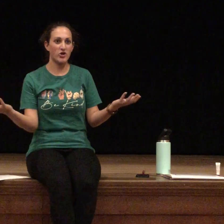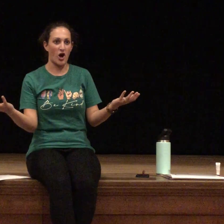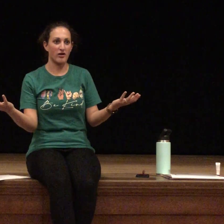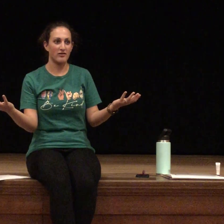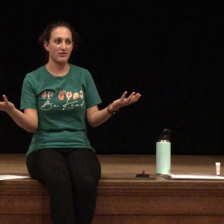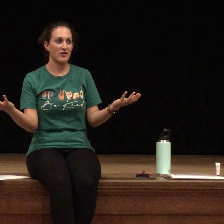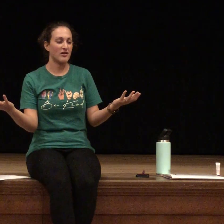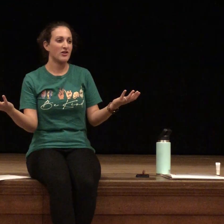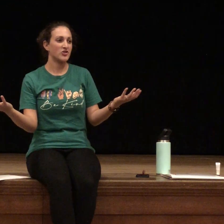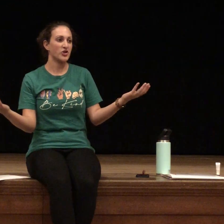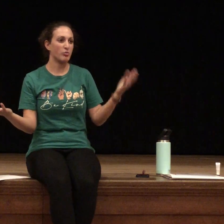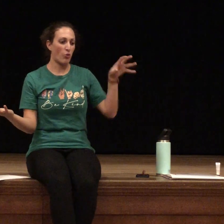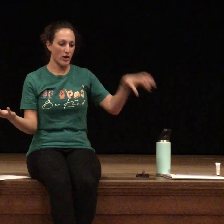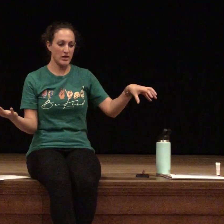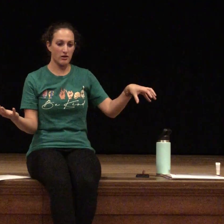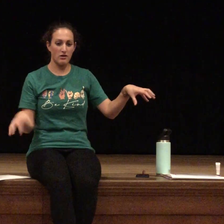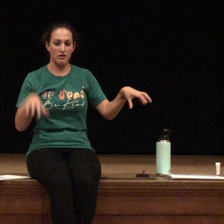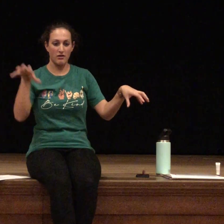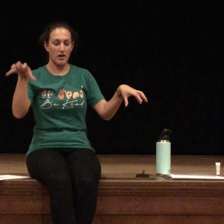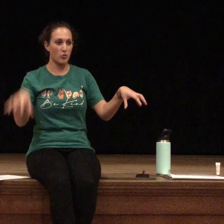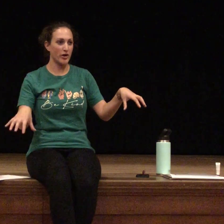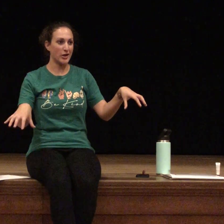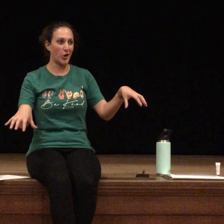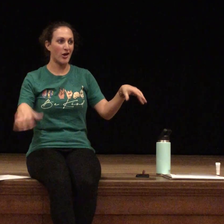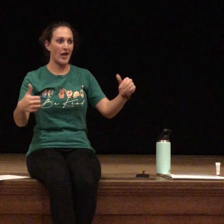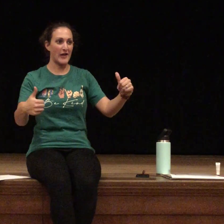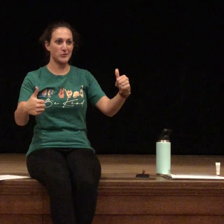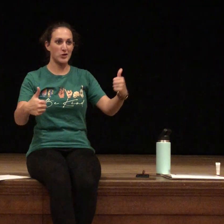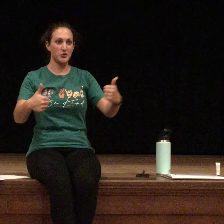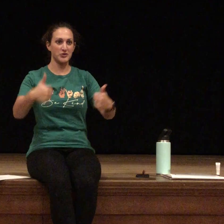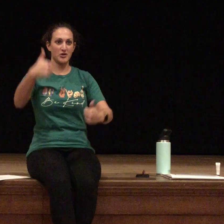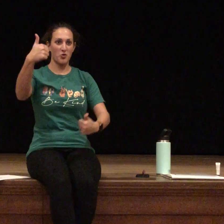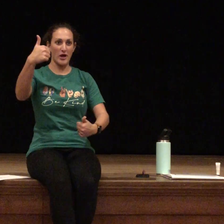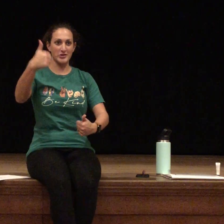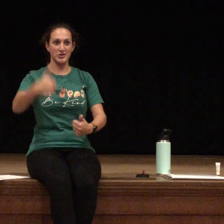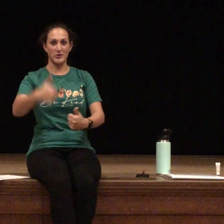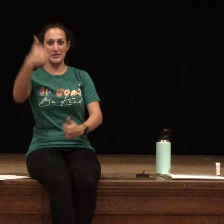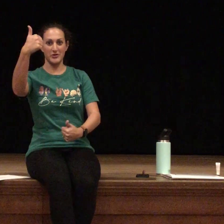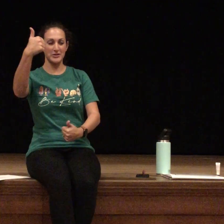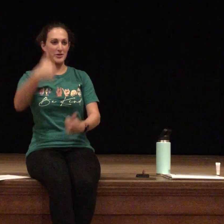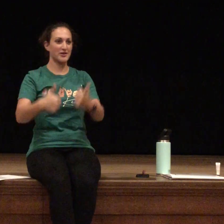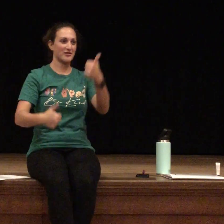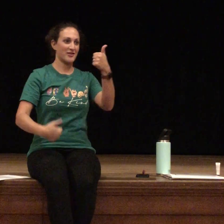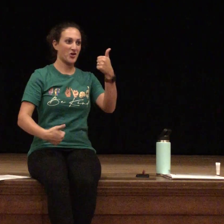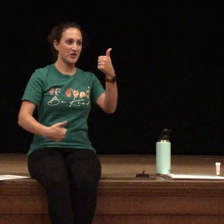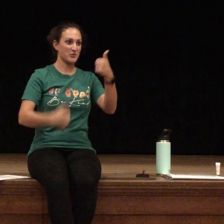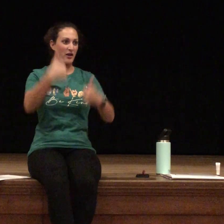dog. So you're going to put one here and one here, and that's when you use which. So it's either this one or this one. That's